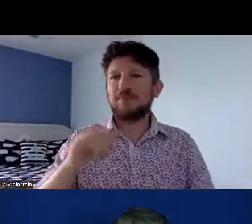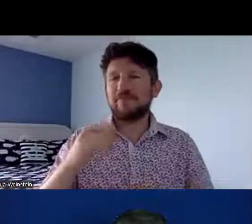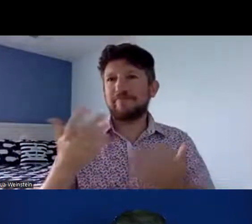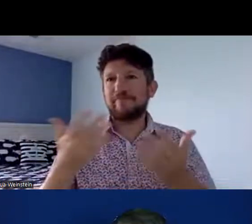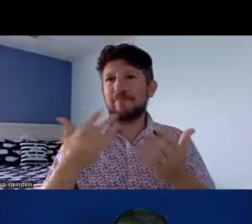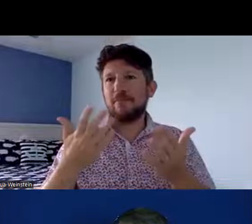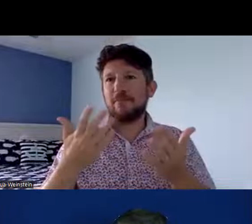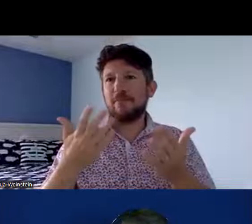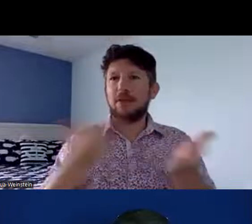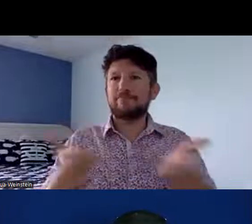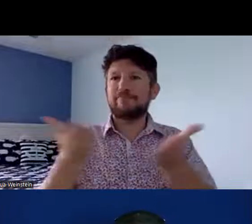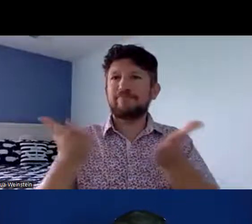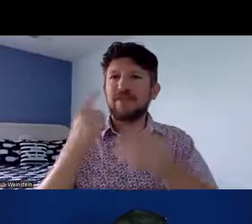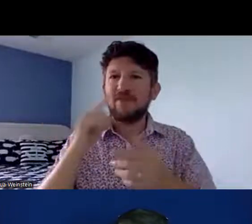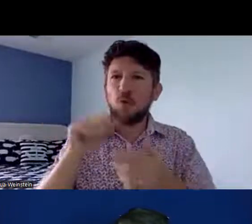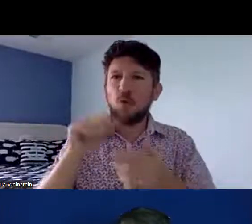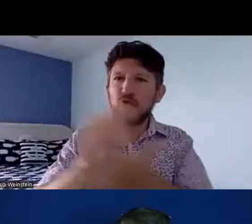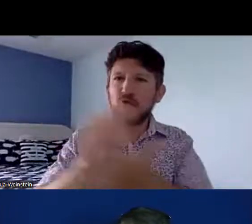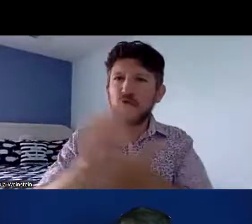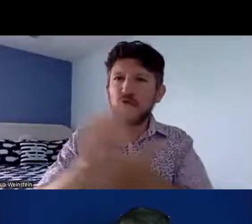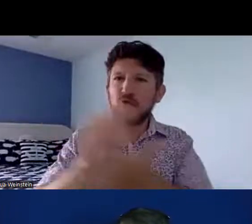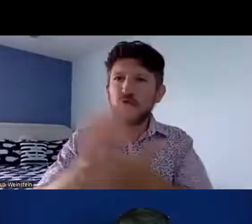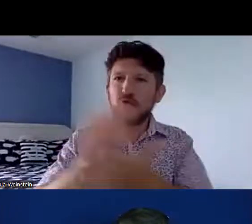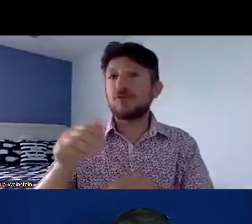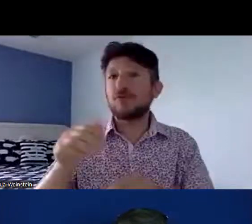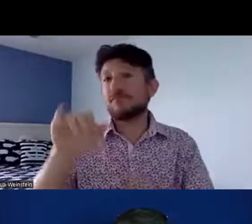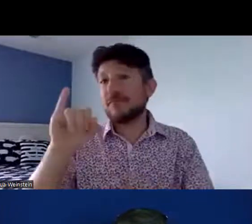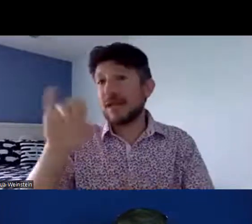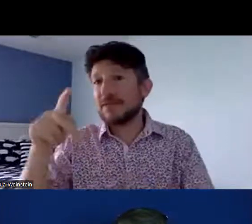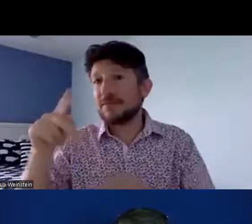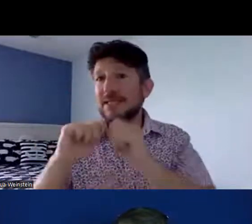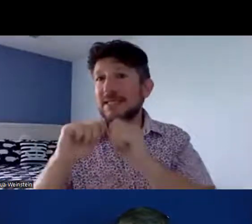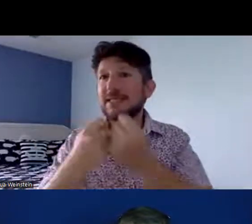and do better as they move through that.